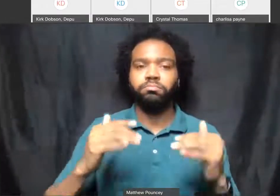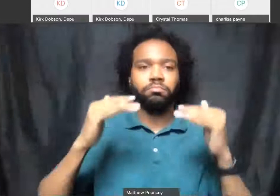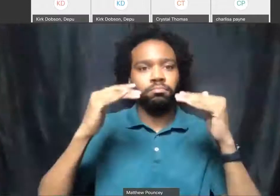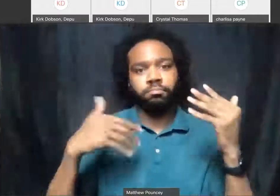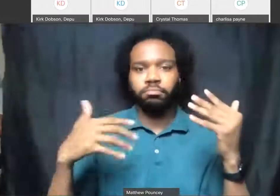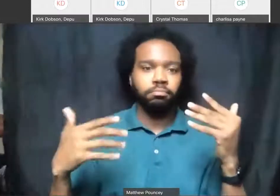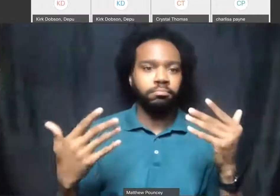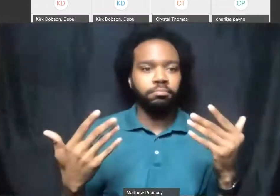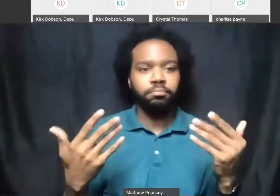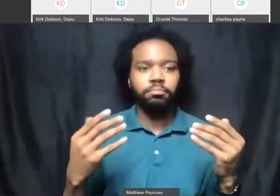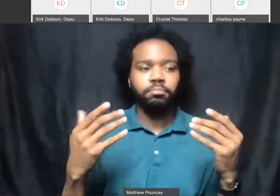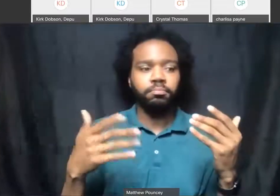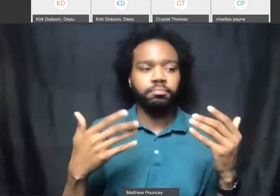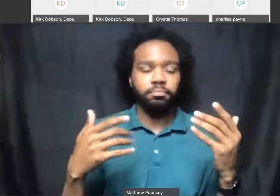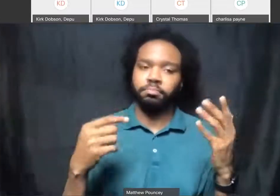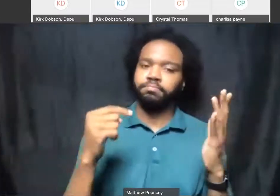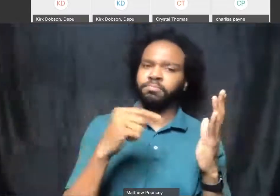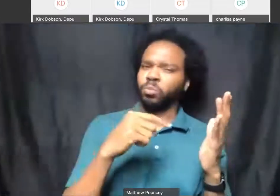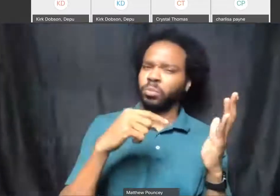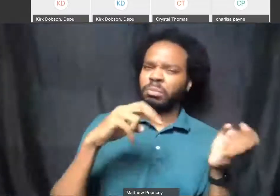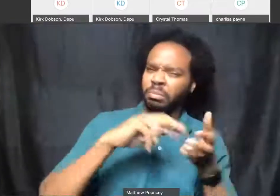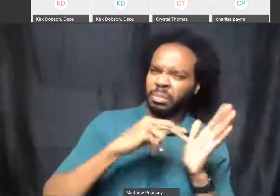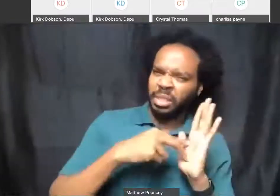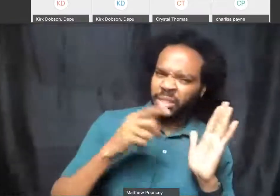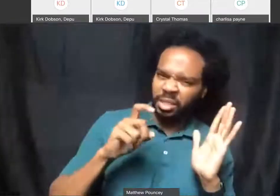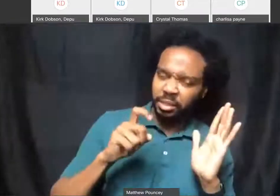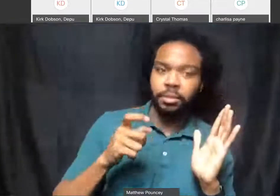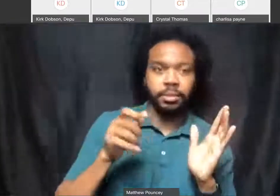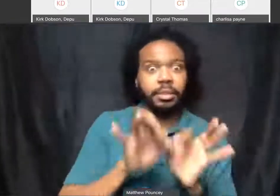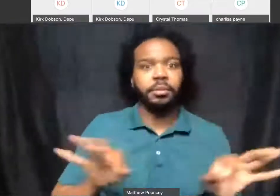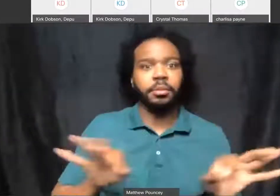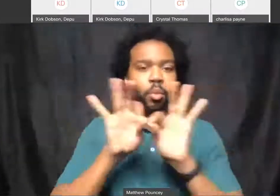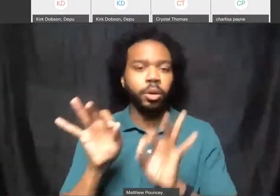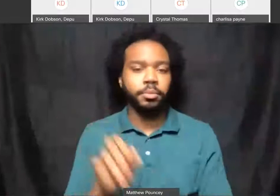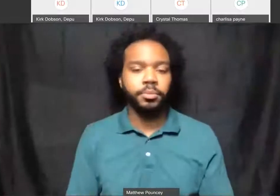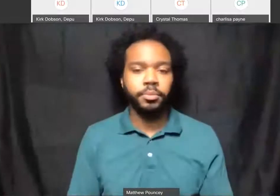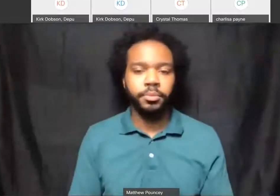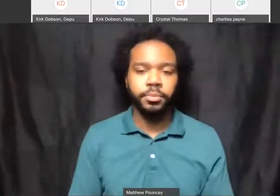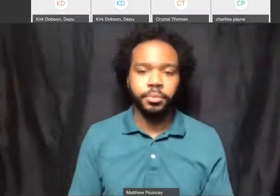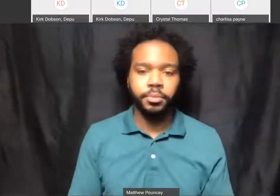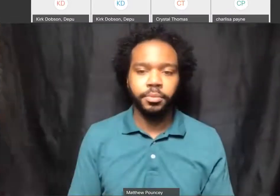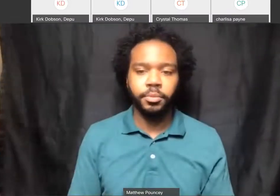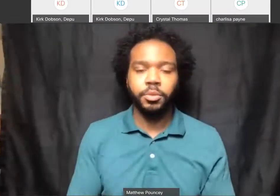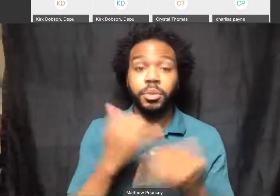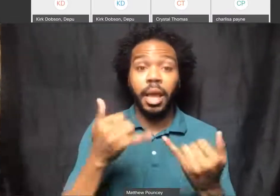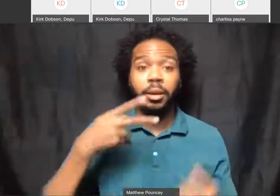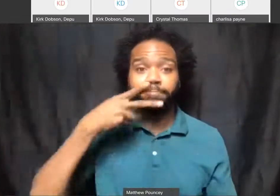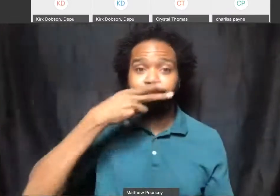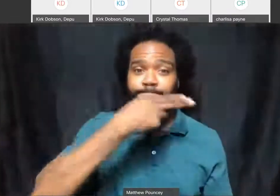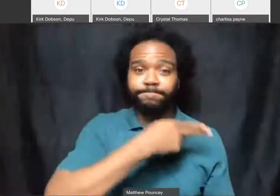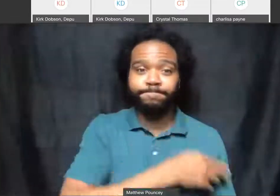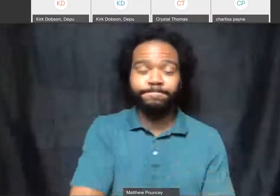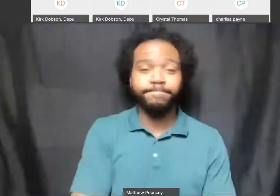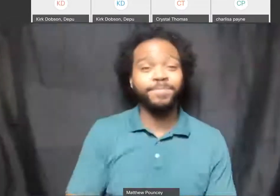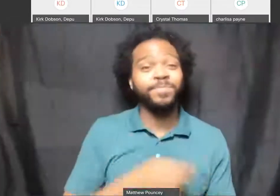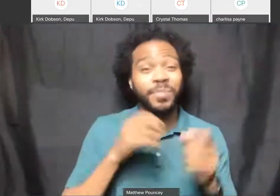The implications of these decisions are very significant. So I'll stop talking, and I could be that